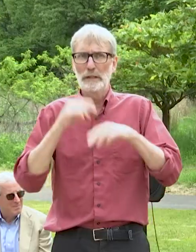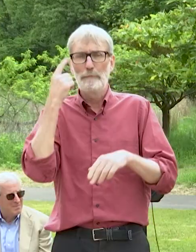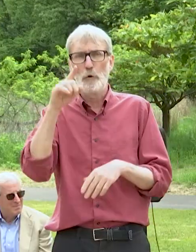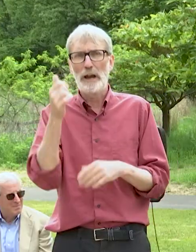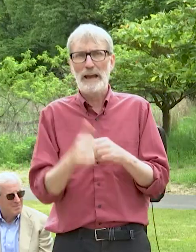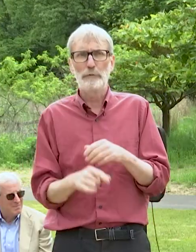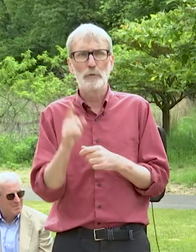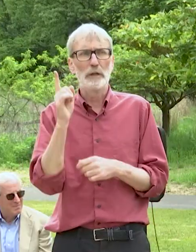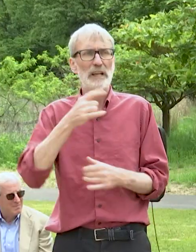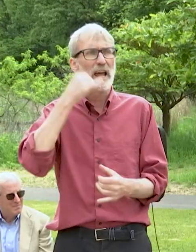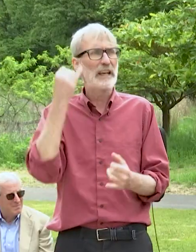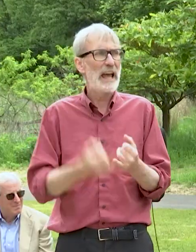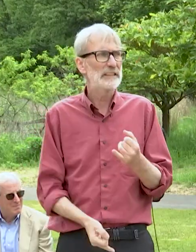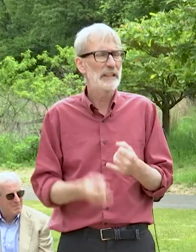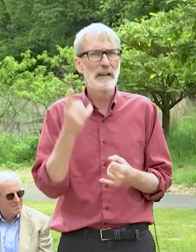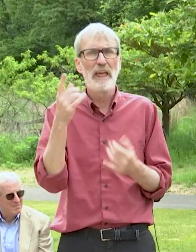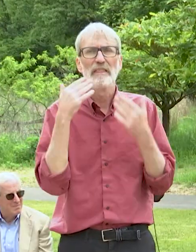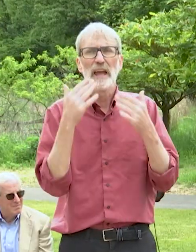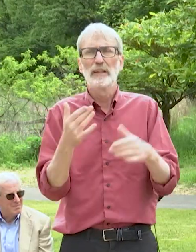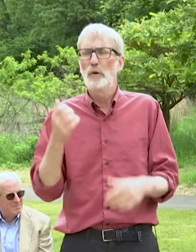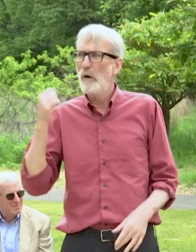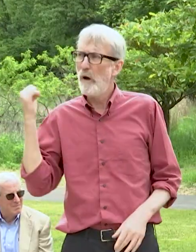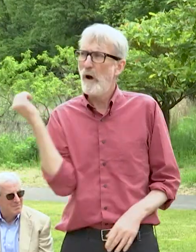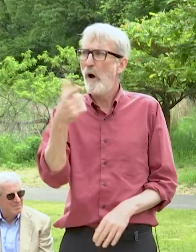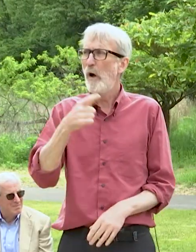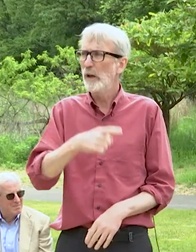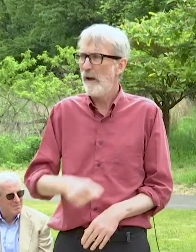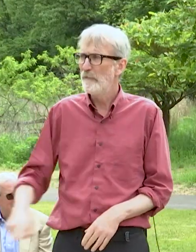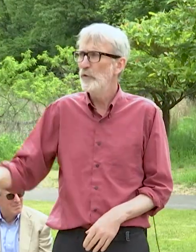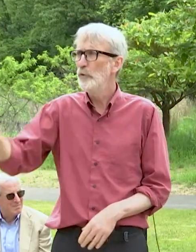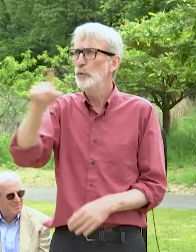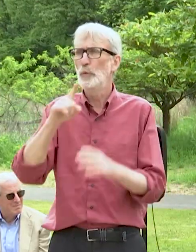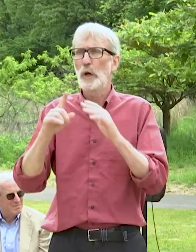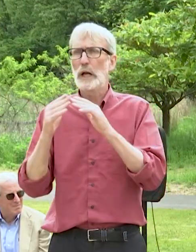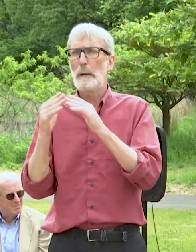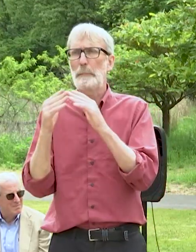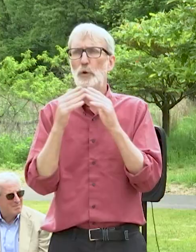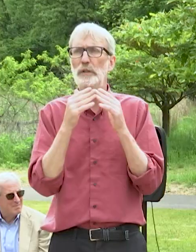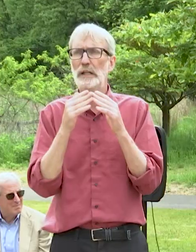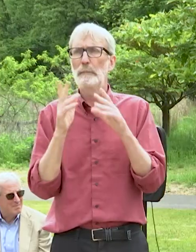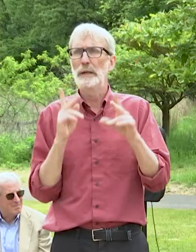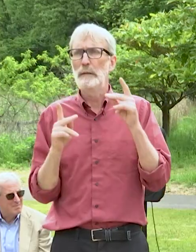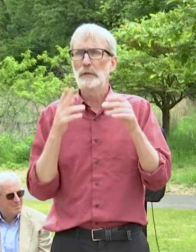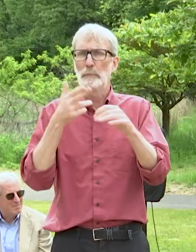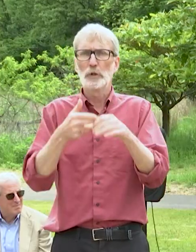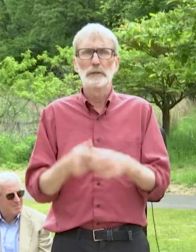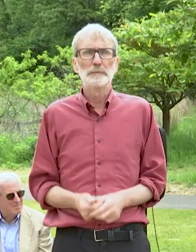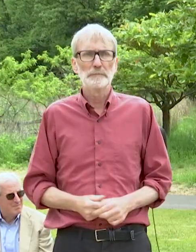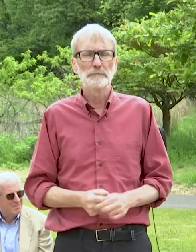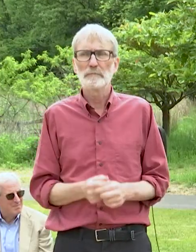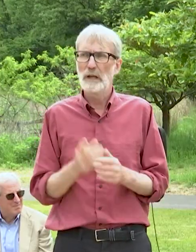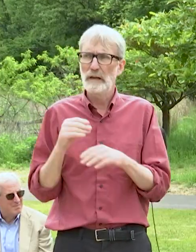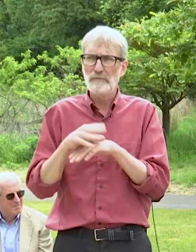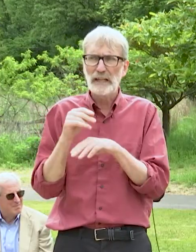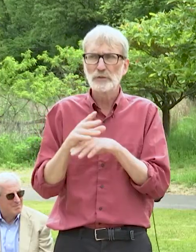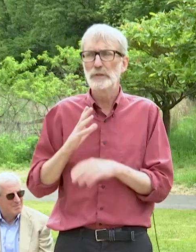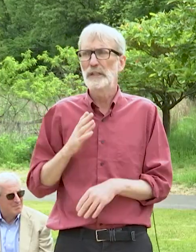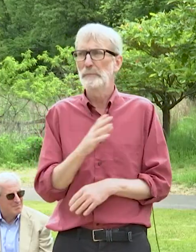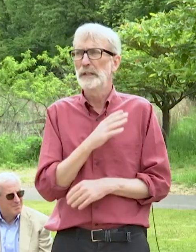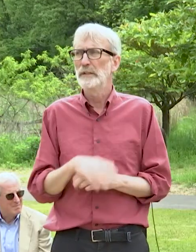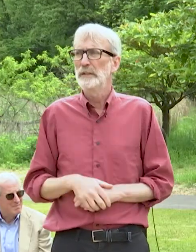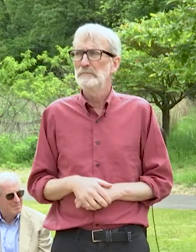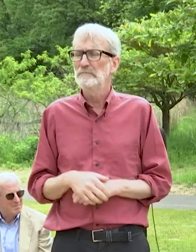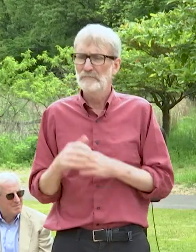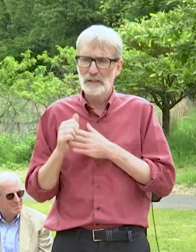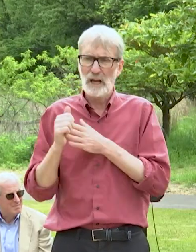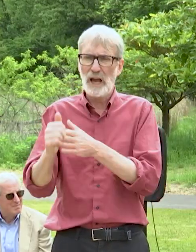And lastly, but most importantly, I want to thank every member of the community who participated in this project. Thank you to the advisory committee who guided